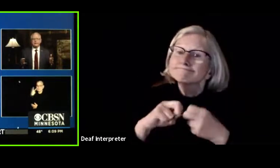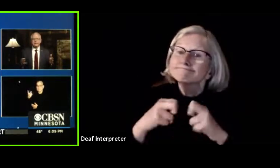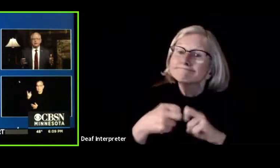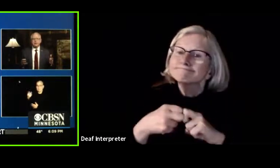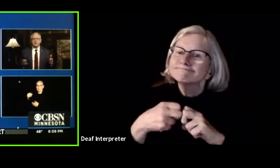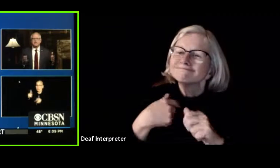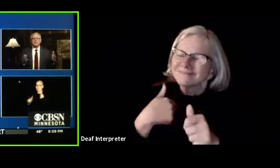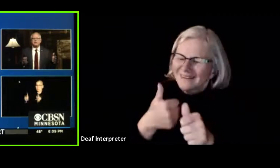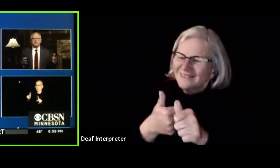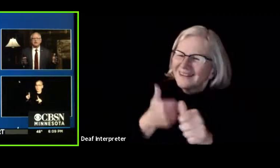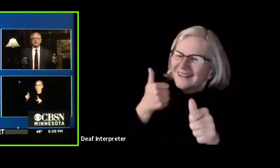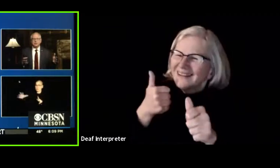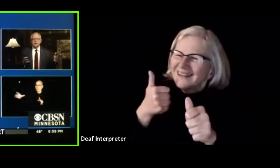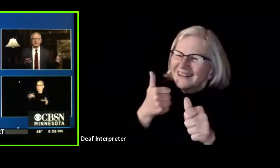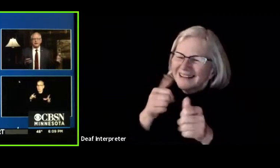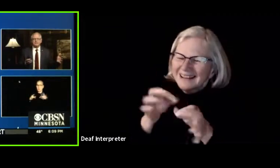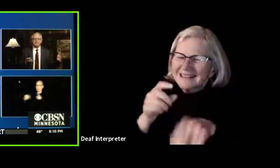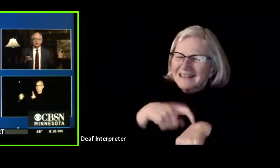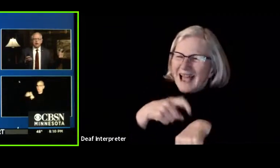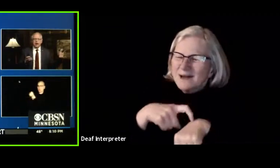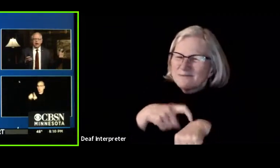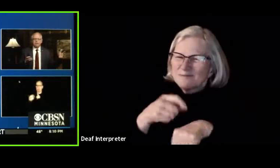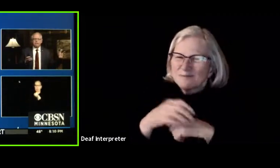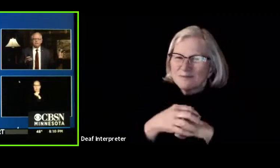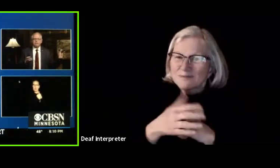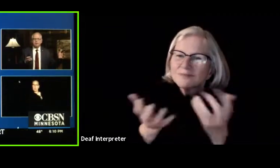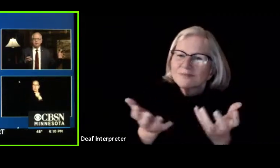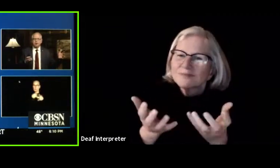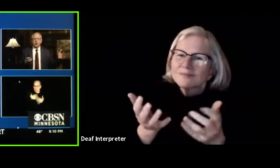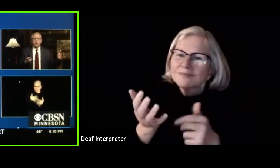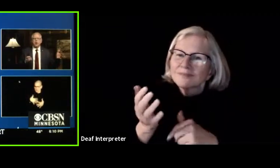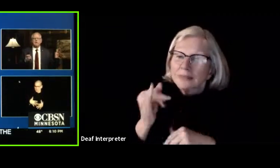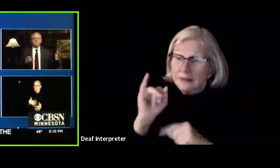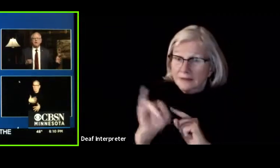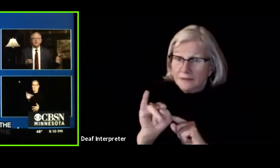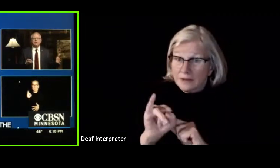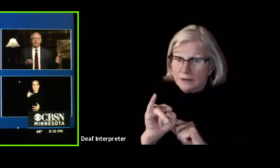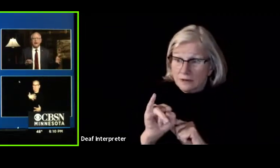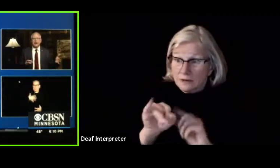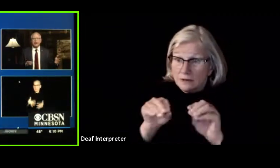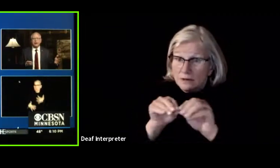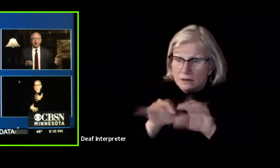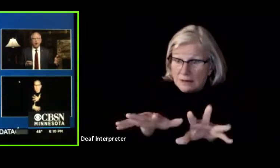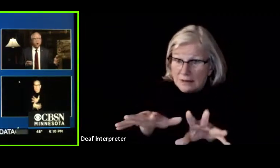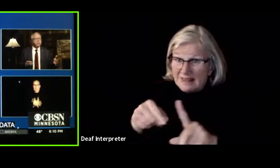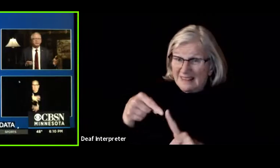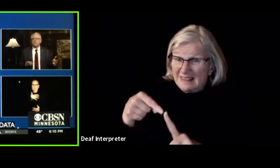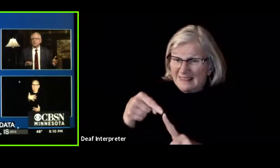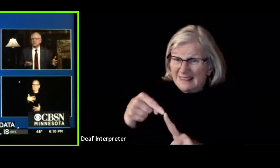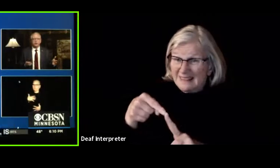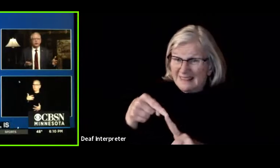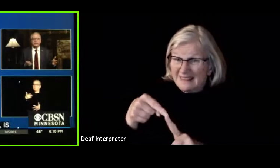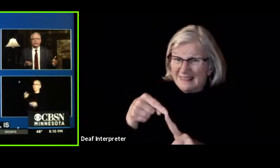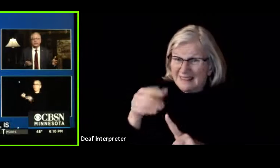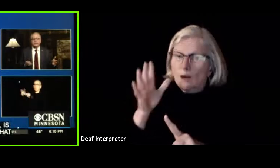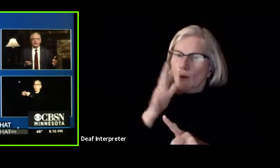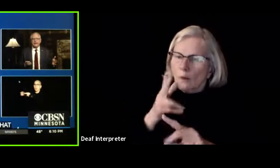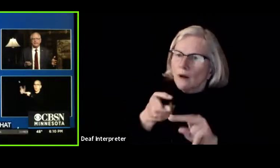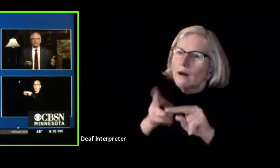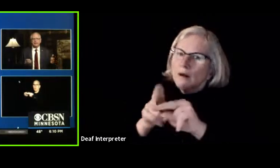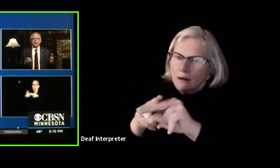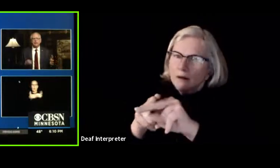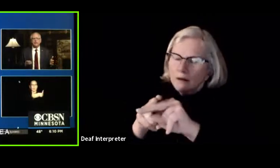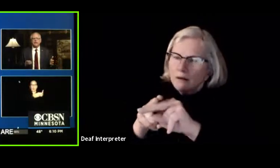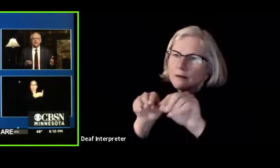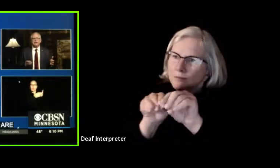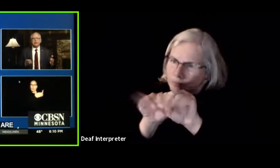infected, we see infection rates obviously go up. What follows that almost with certainty at about